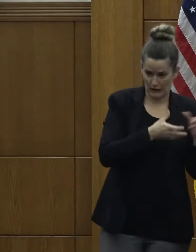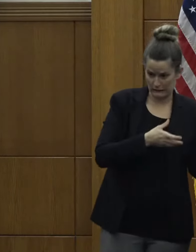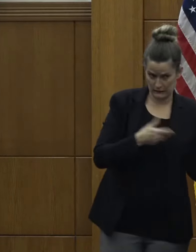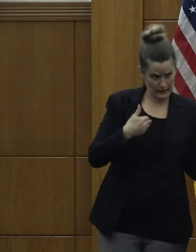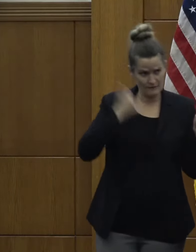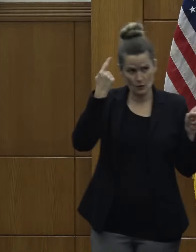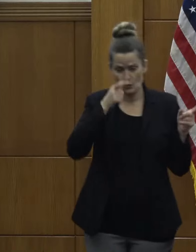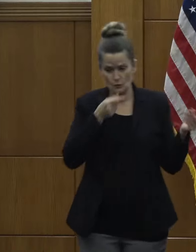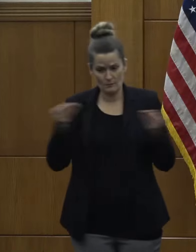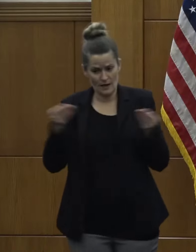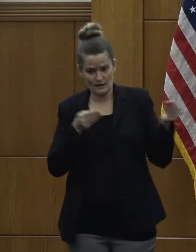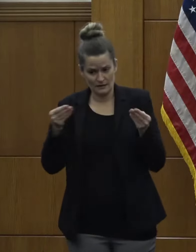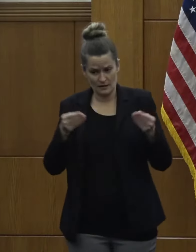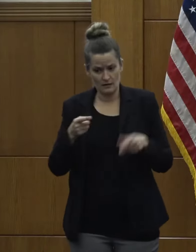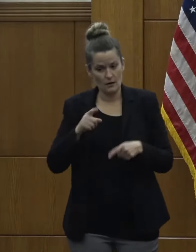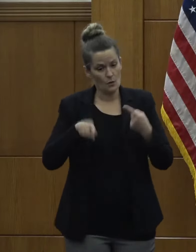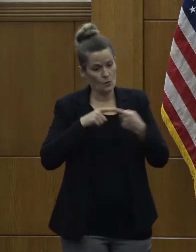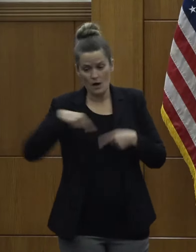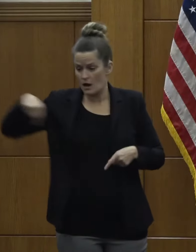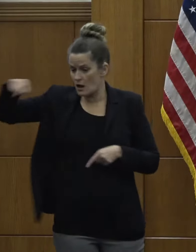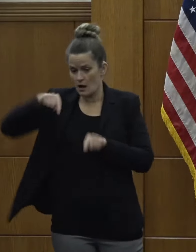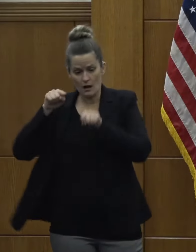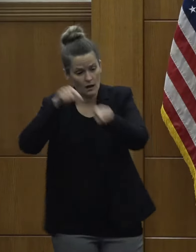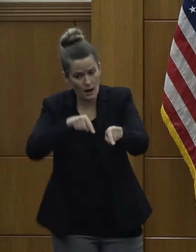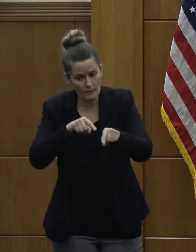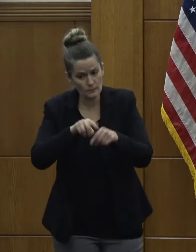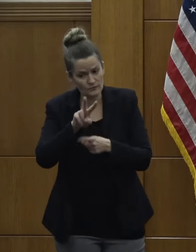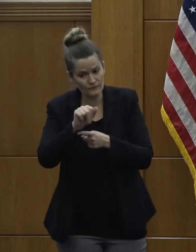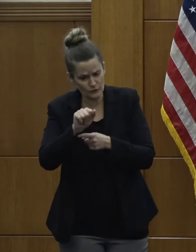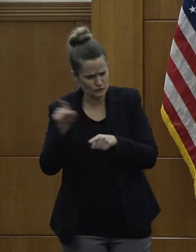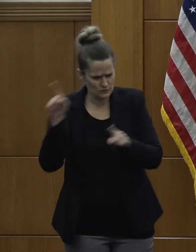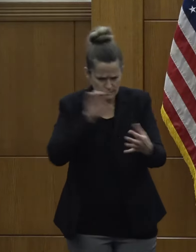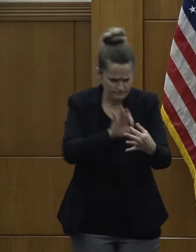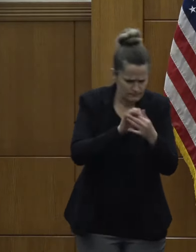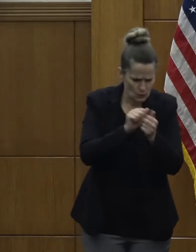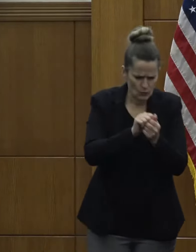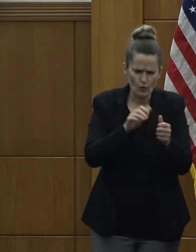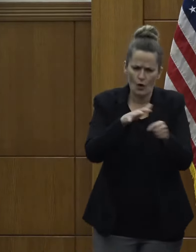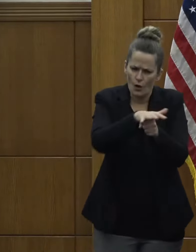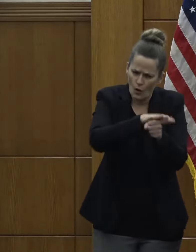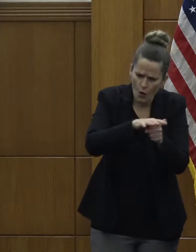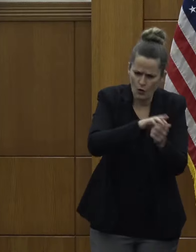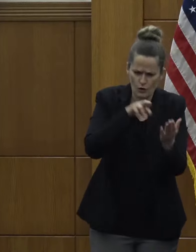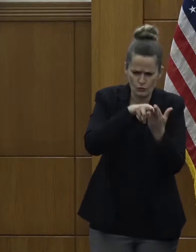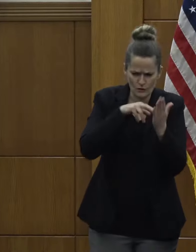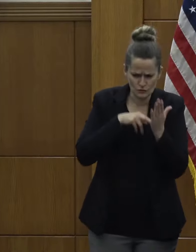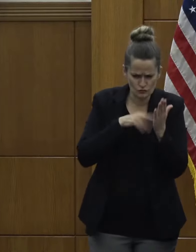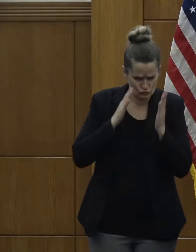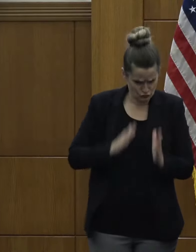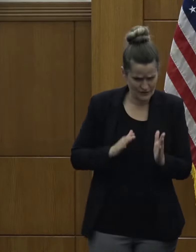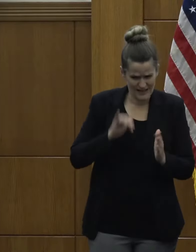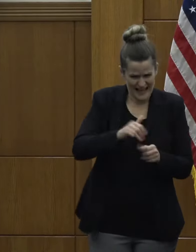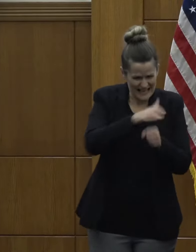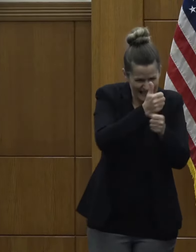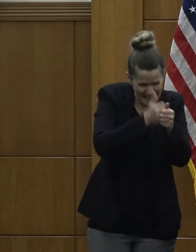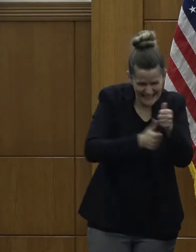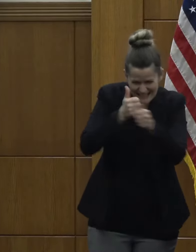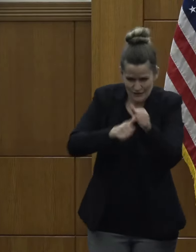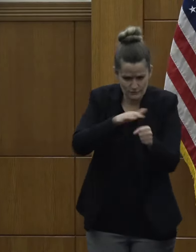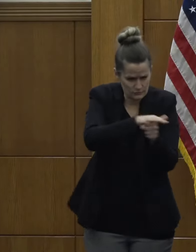locality's registrar to observe, and so we send them to the locality. So I think that has been worked out with each of those localities one-on-one.